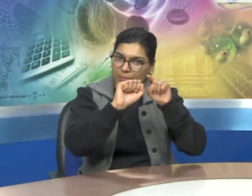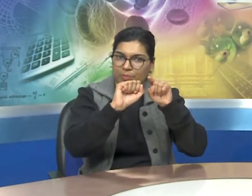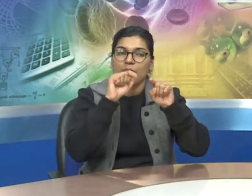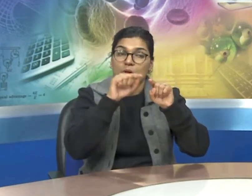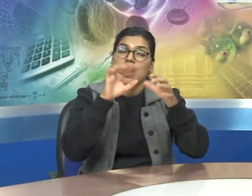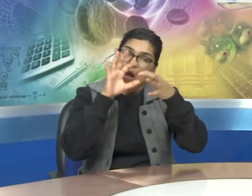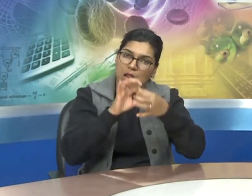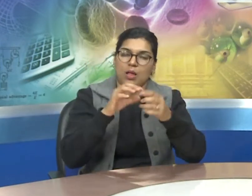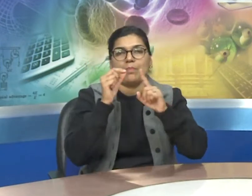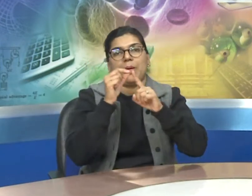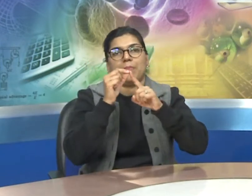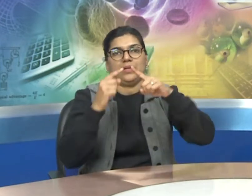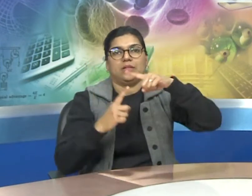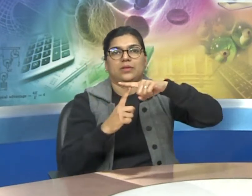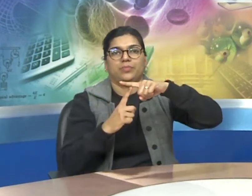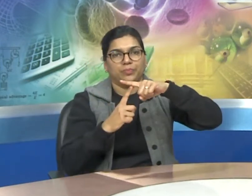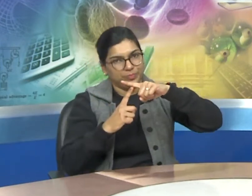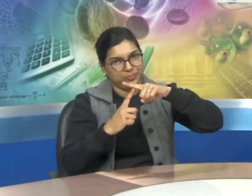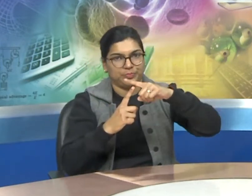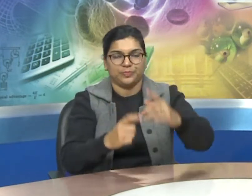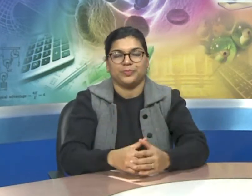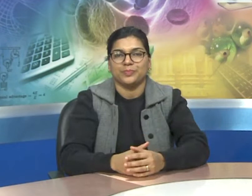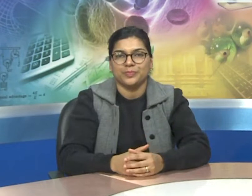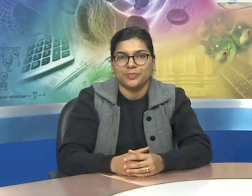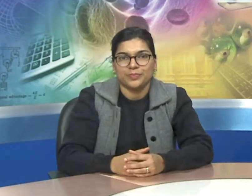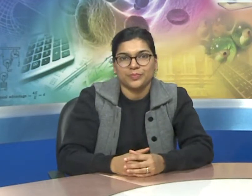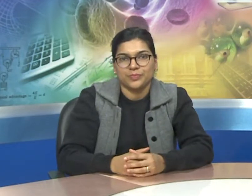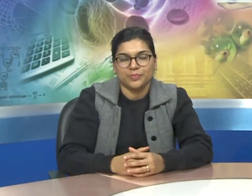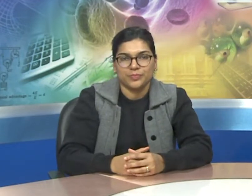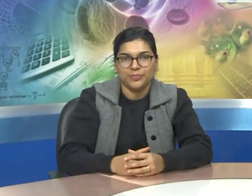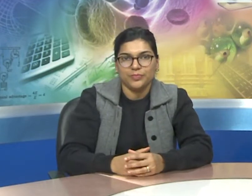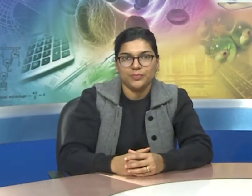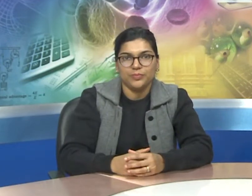folder or PPT is given with name, then dot, then PPT.